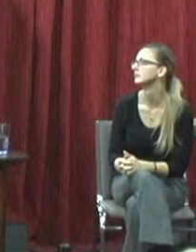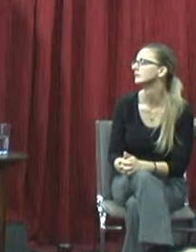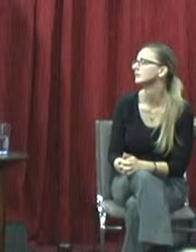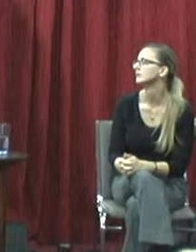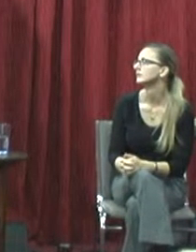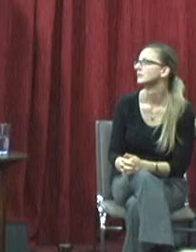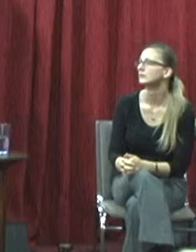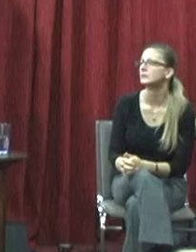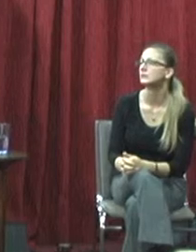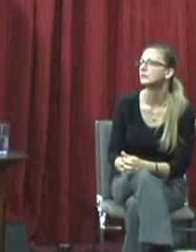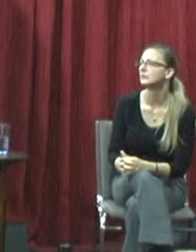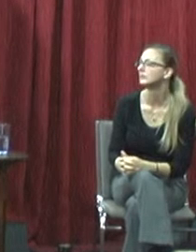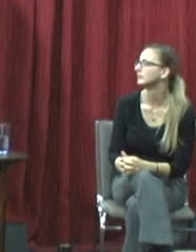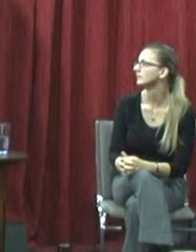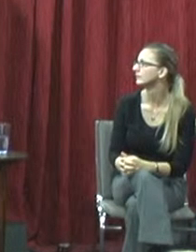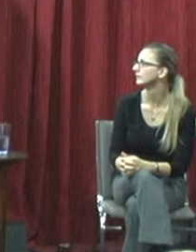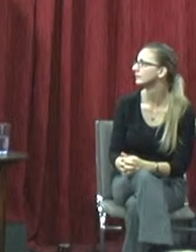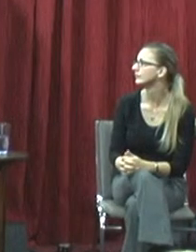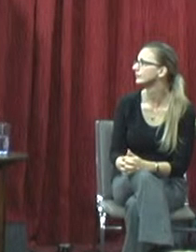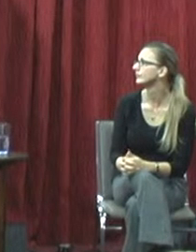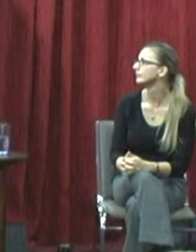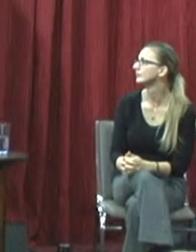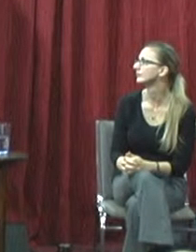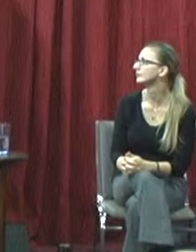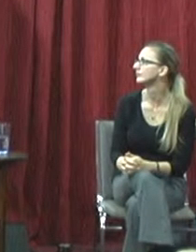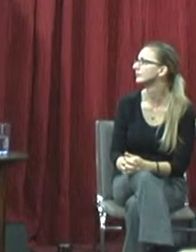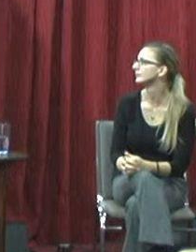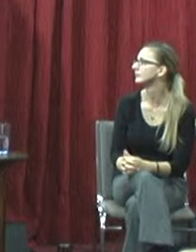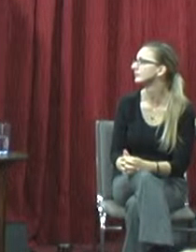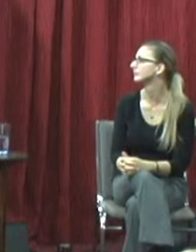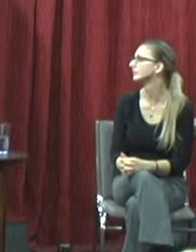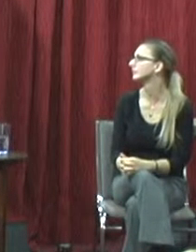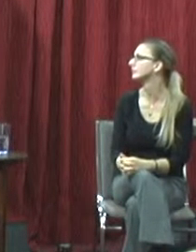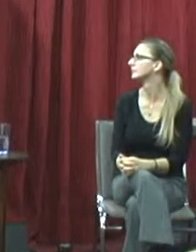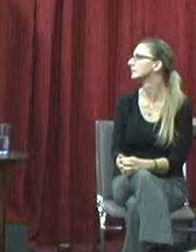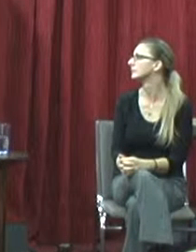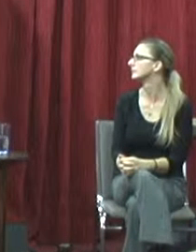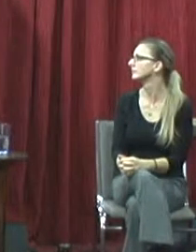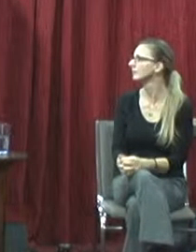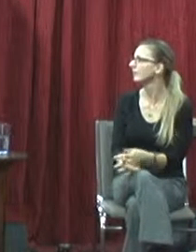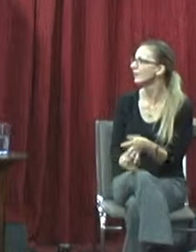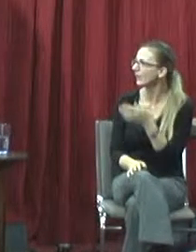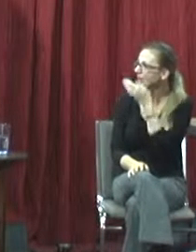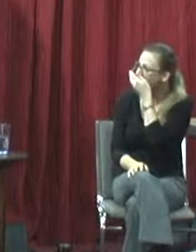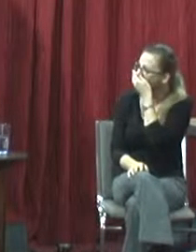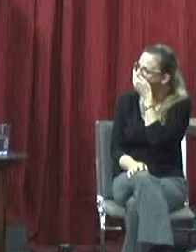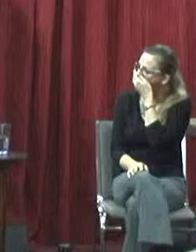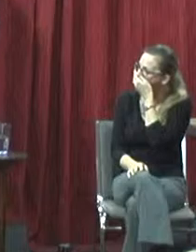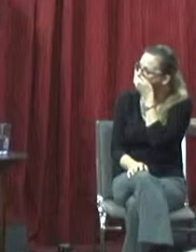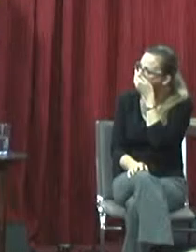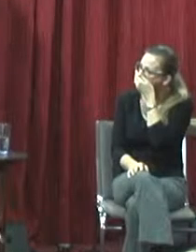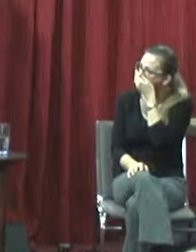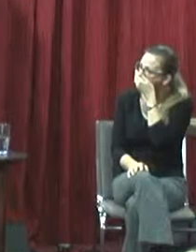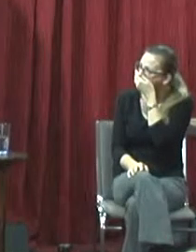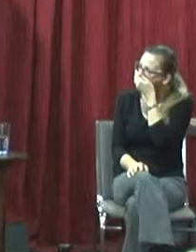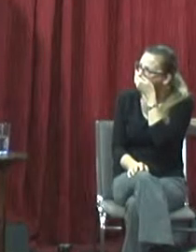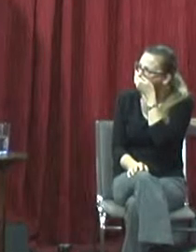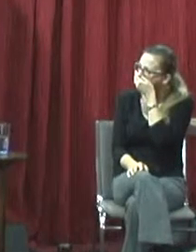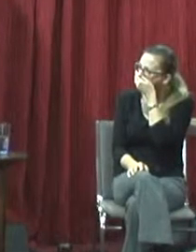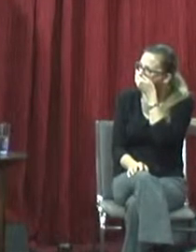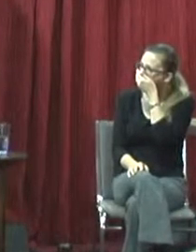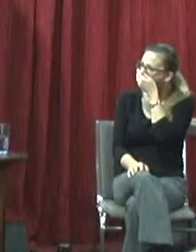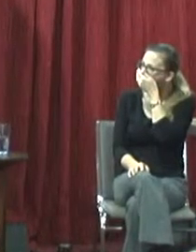who are supposed to rule them become tyrants, and their superiors become dictators. And boy, haven't we seen that in the